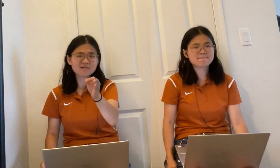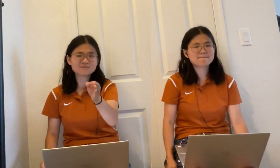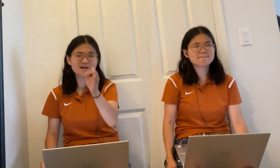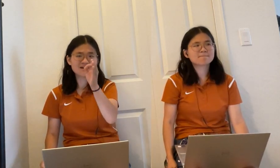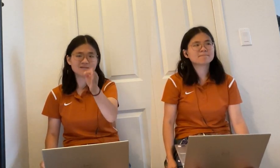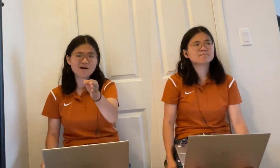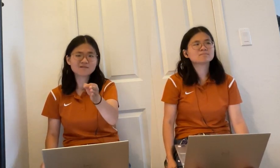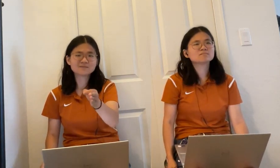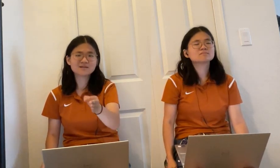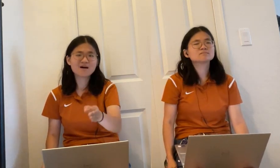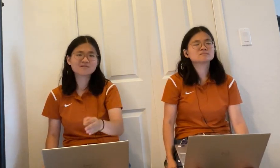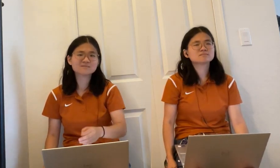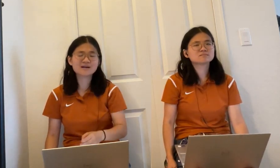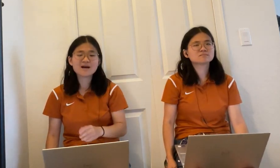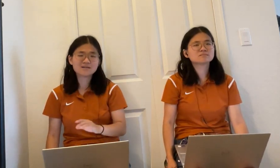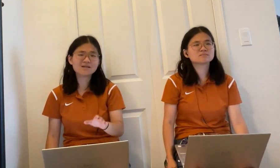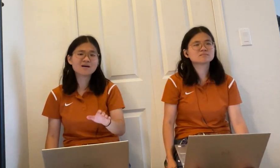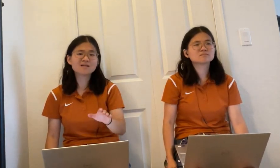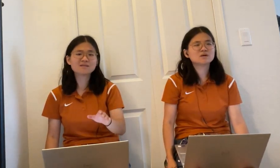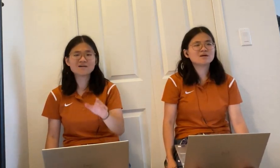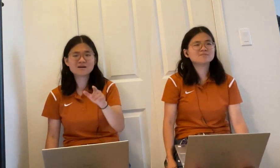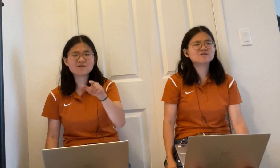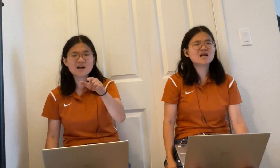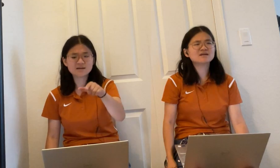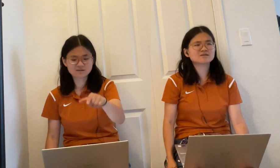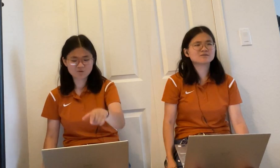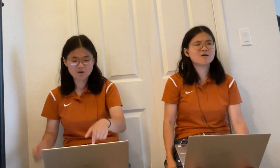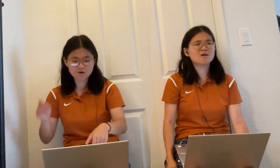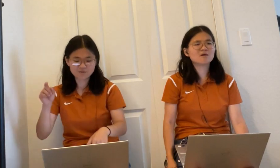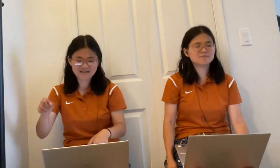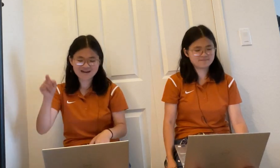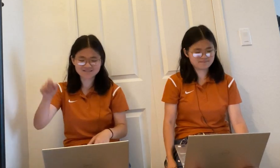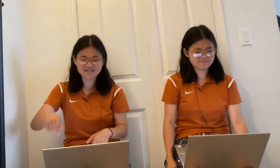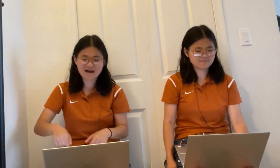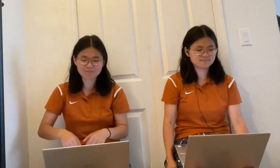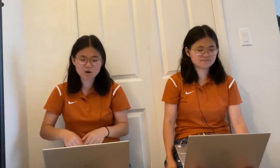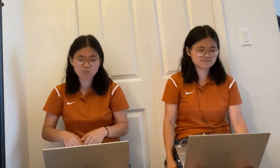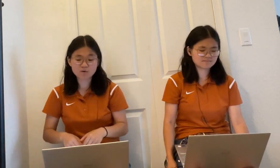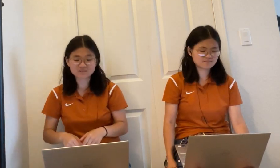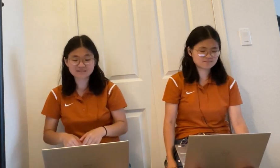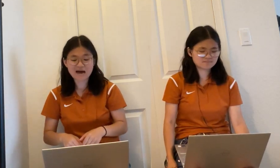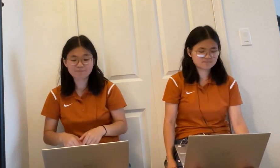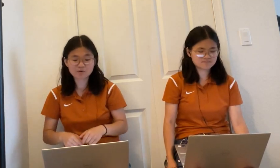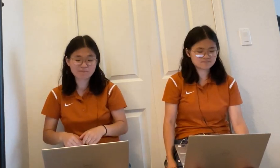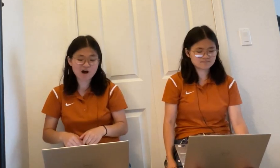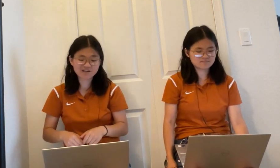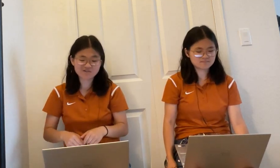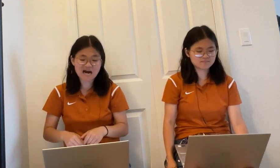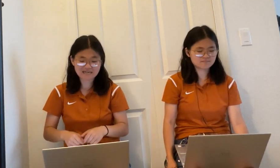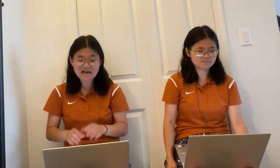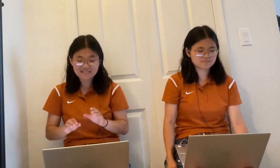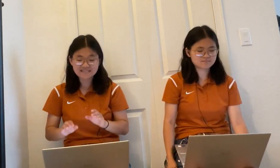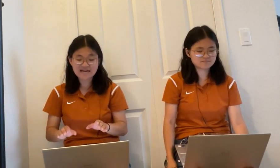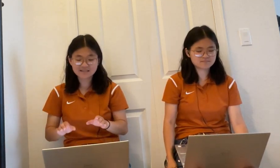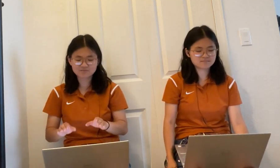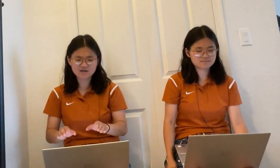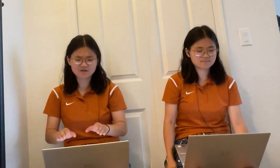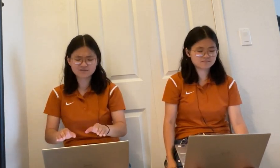me. Love me, love me. I'm ready to go. Can't stop, won't stop, we party rock. You got them red velvet